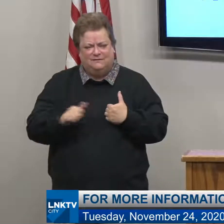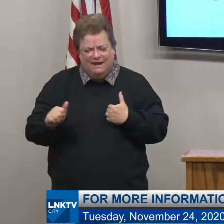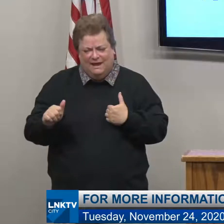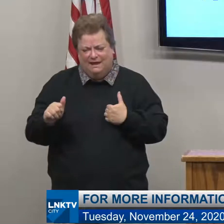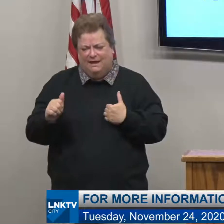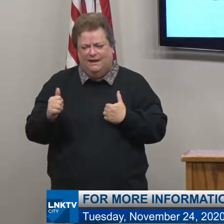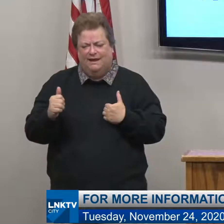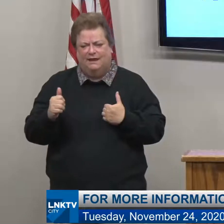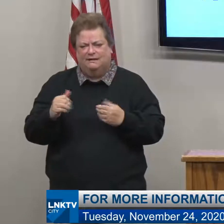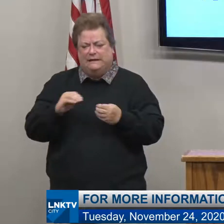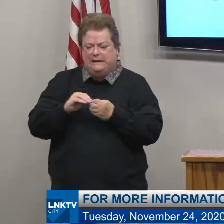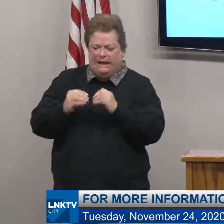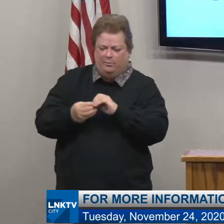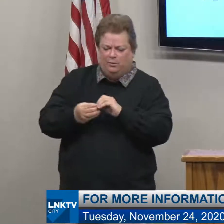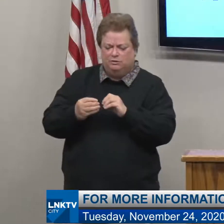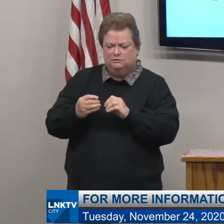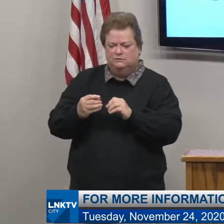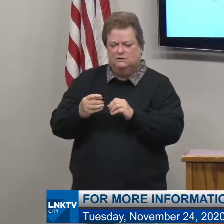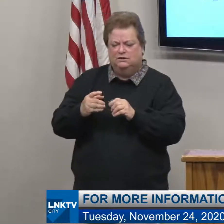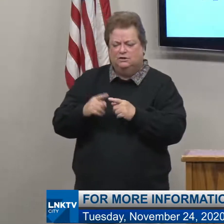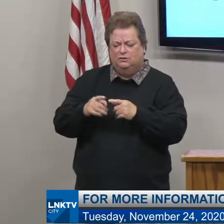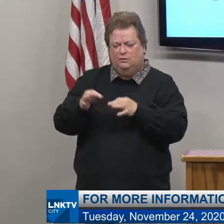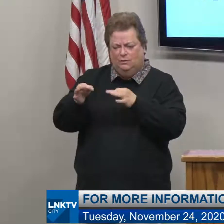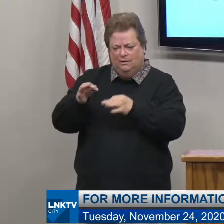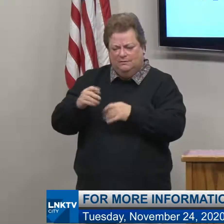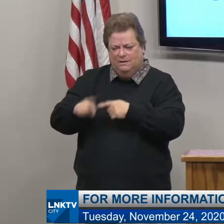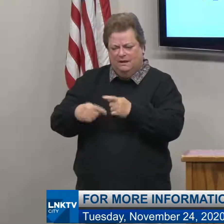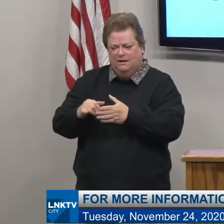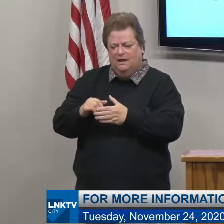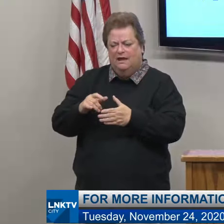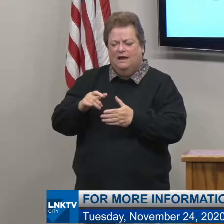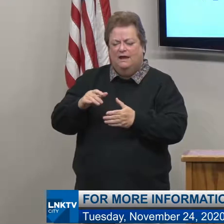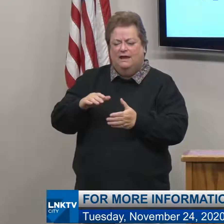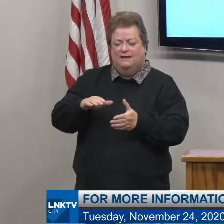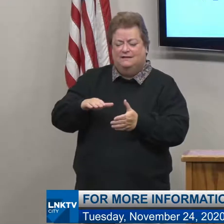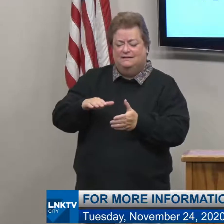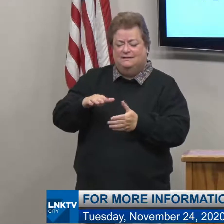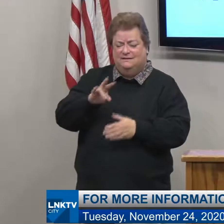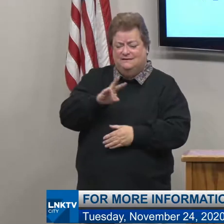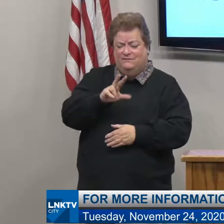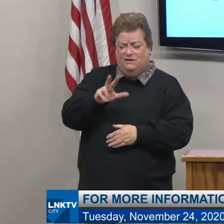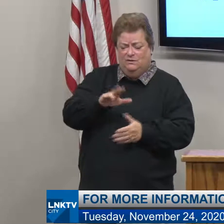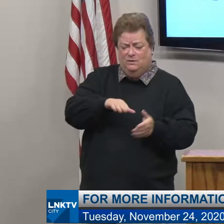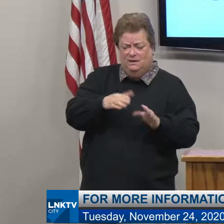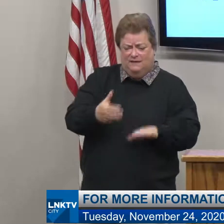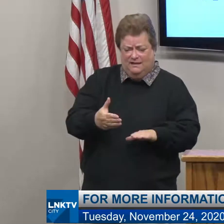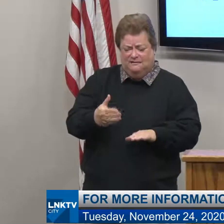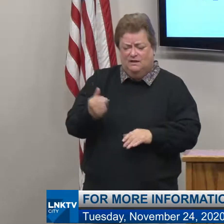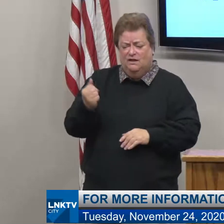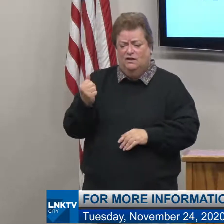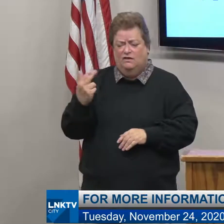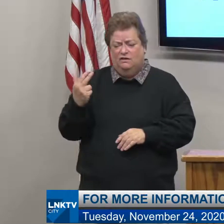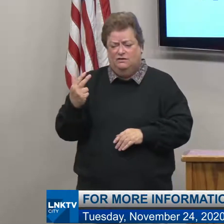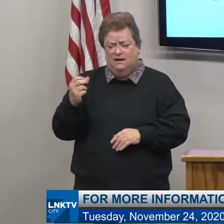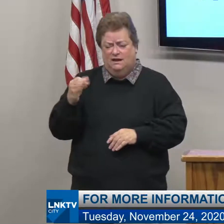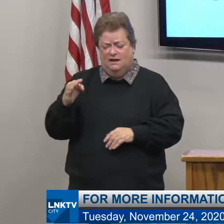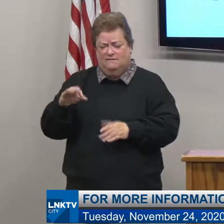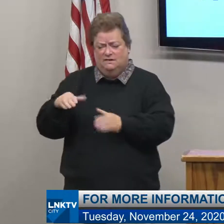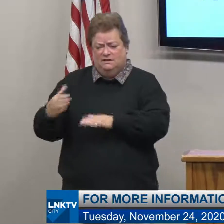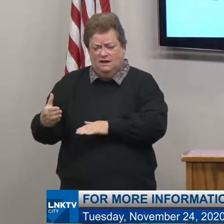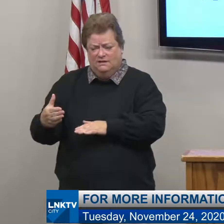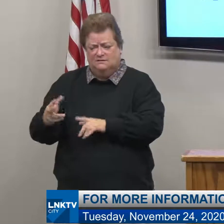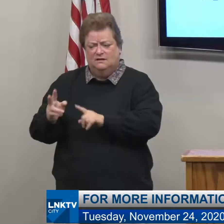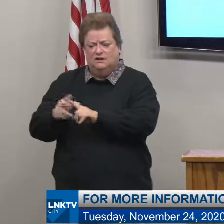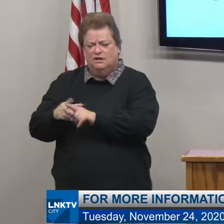report related to that. So far, of our 73 deaths in the community, 13 of those deaths have been attributed